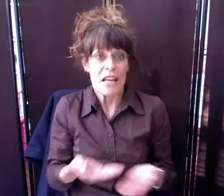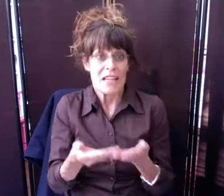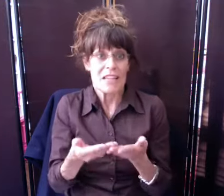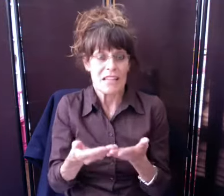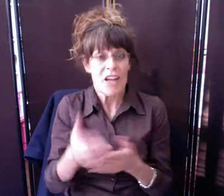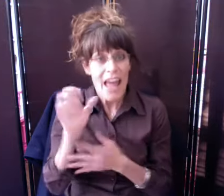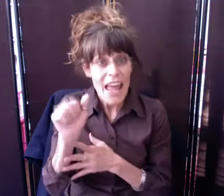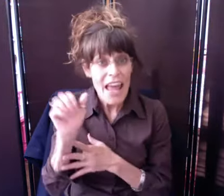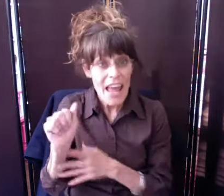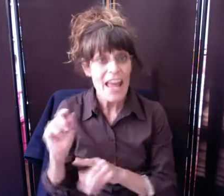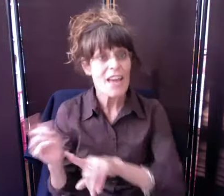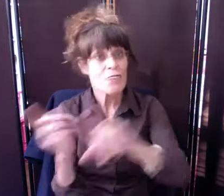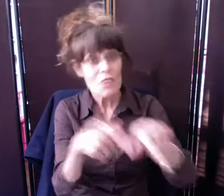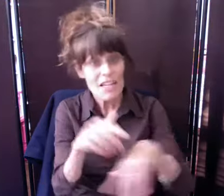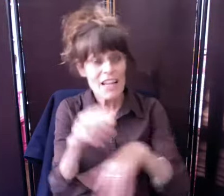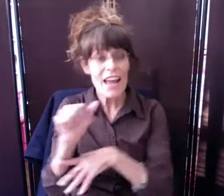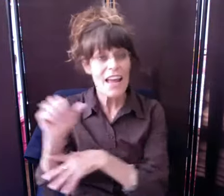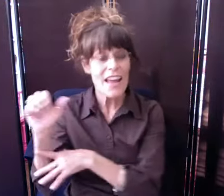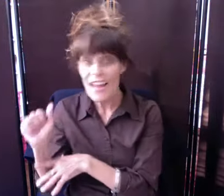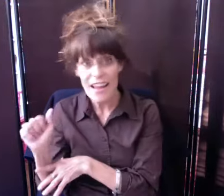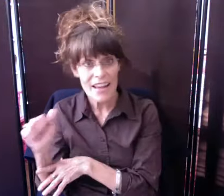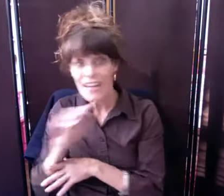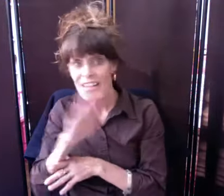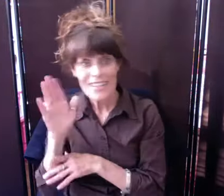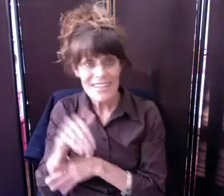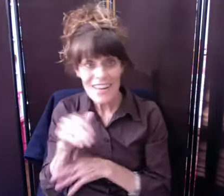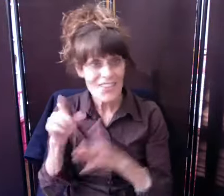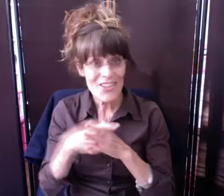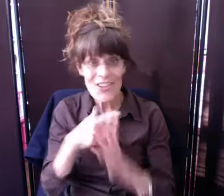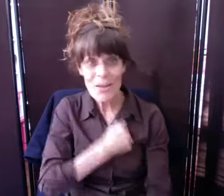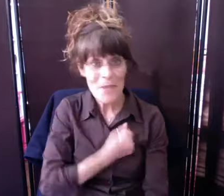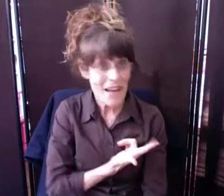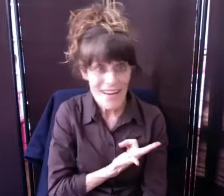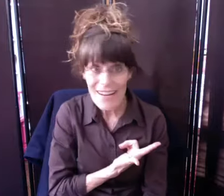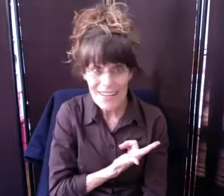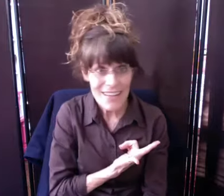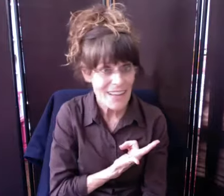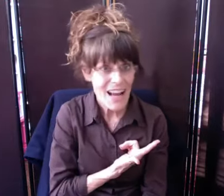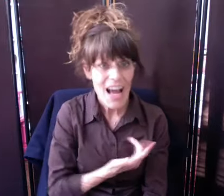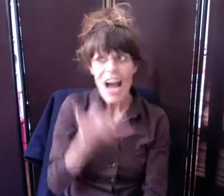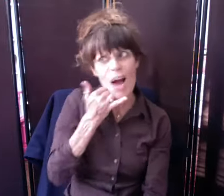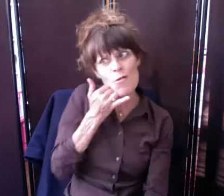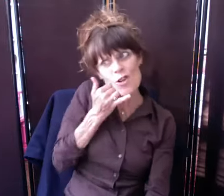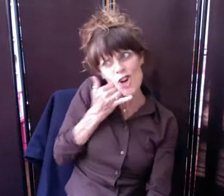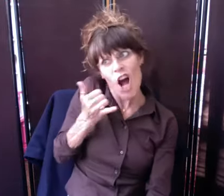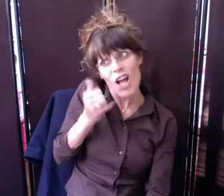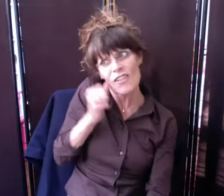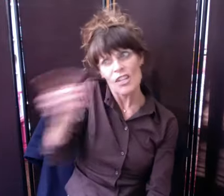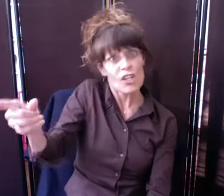months. I never even went to Al-Anon. You know, I would call her every day and she was doing that 90 meetings in 90 days. So she